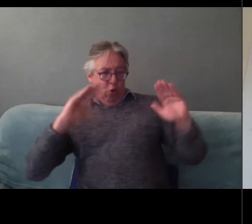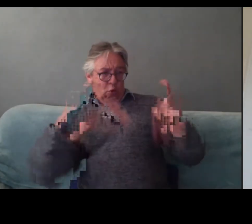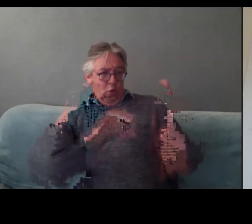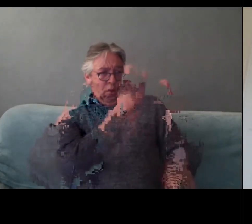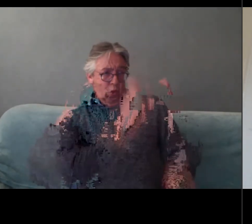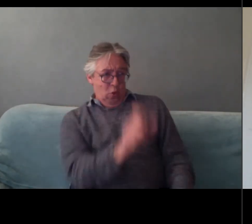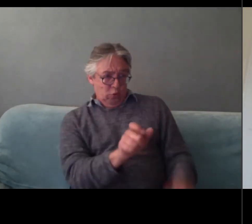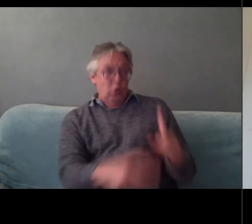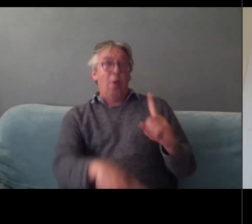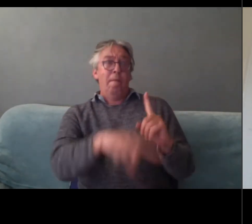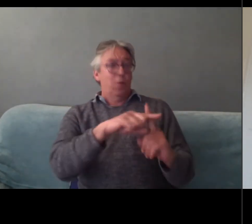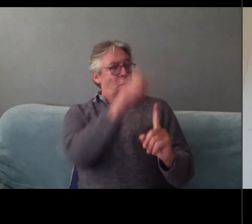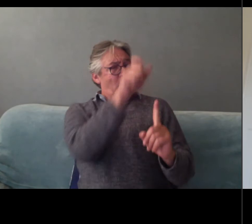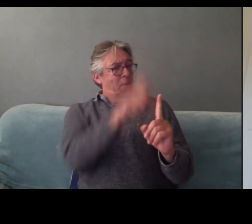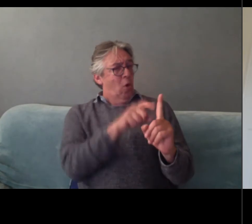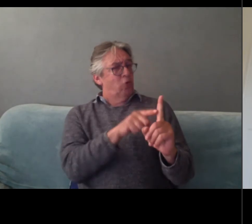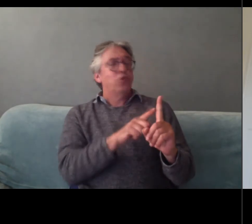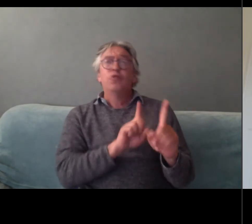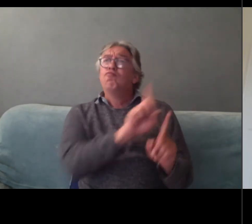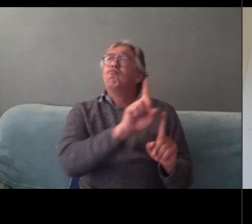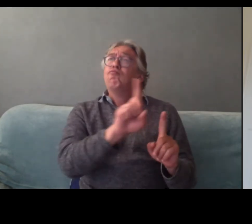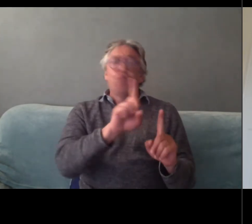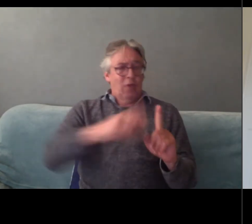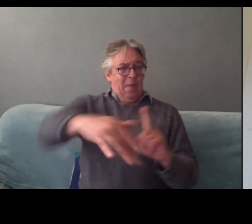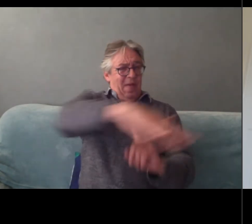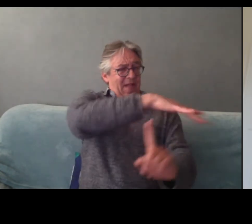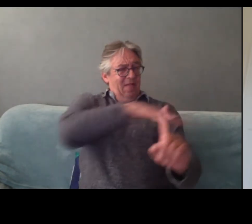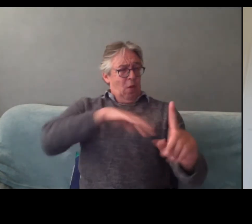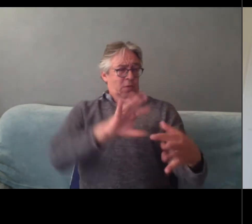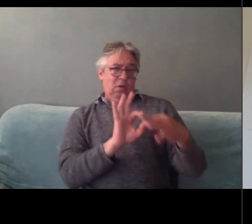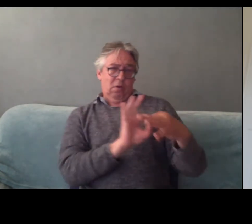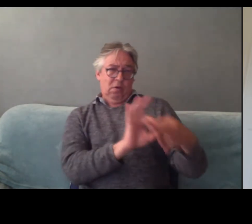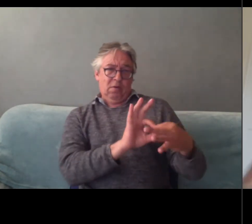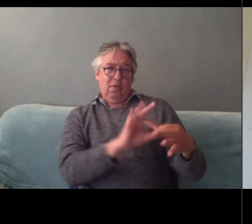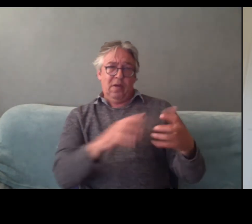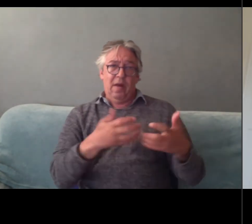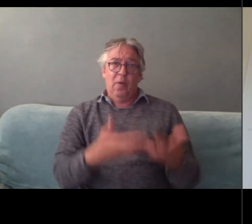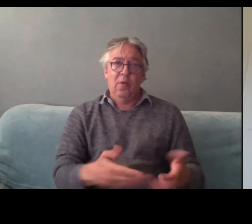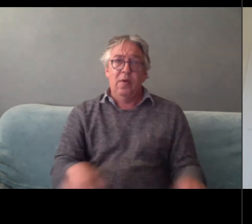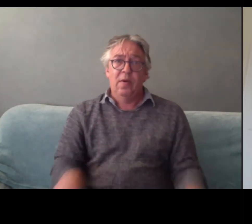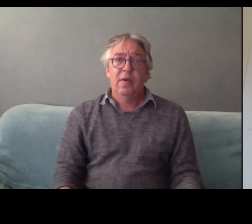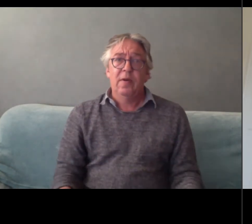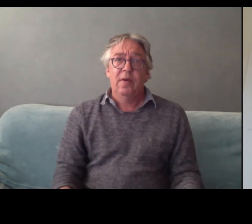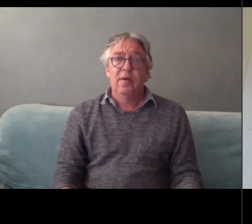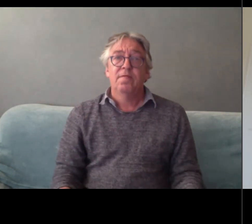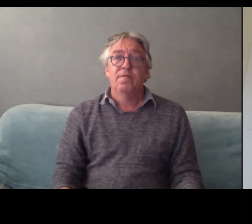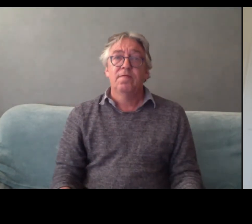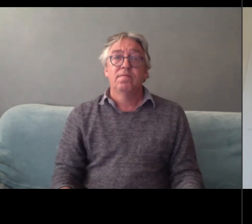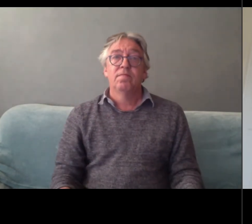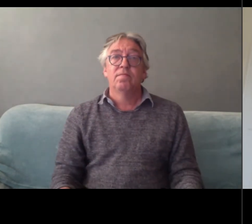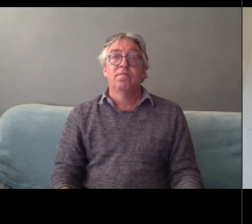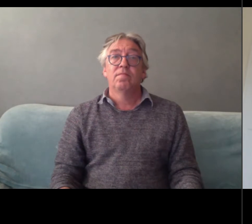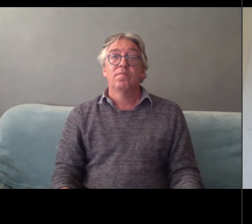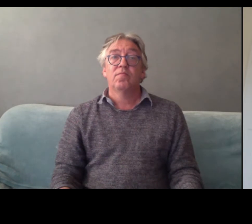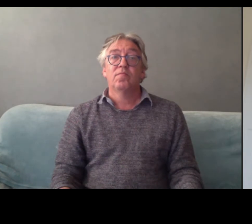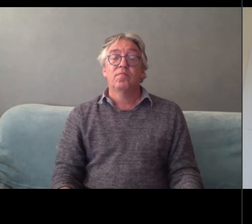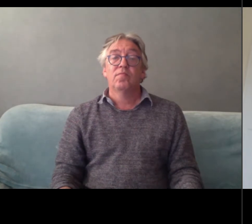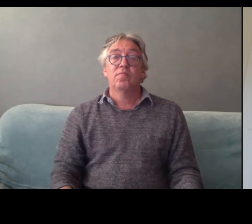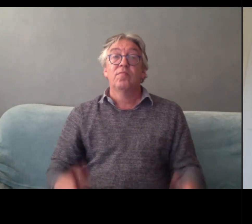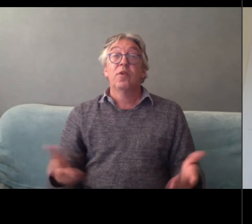in interaction with an environment. And therefore an arbitrary assessment without reference to